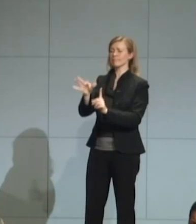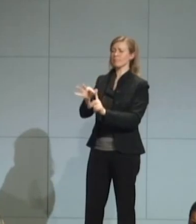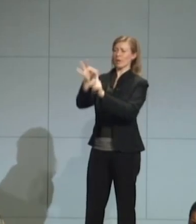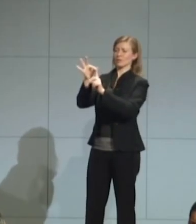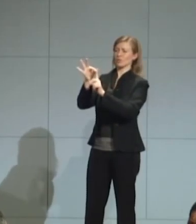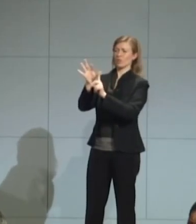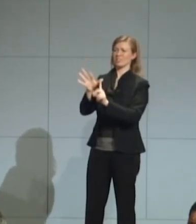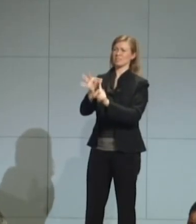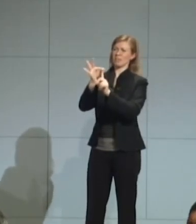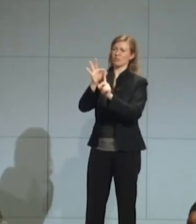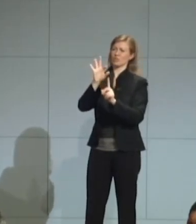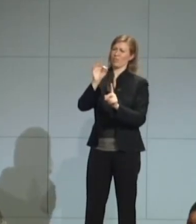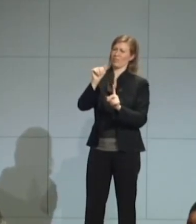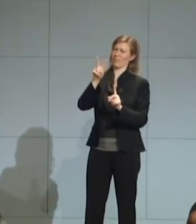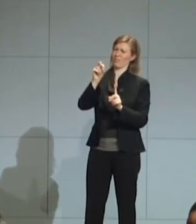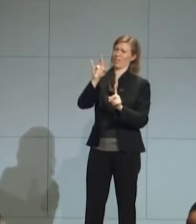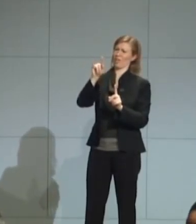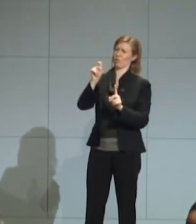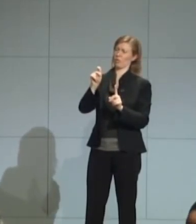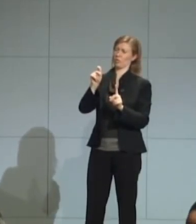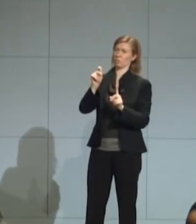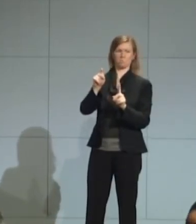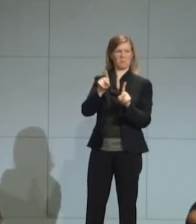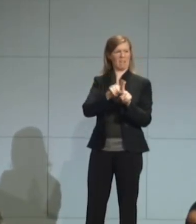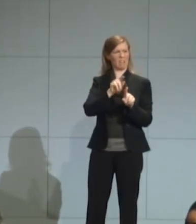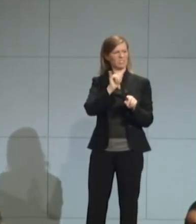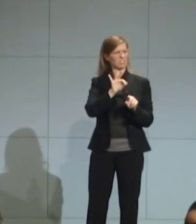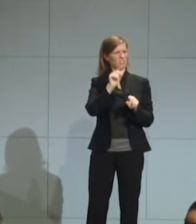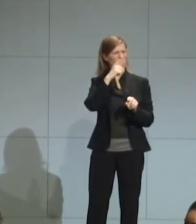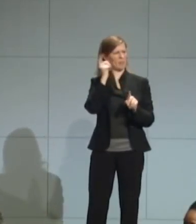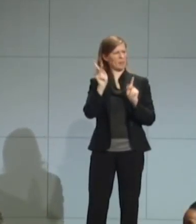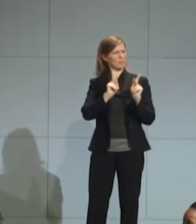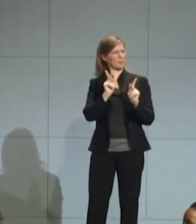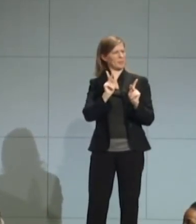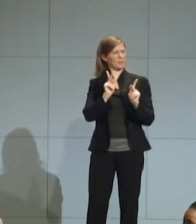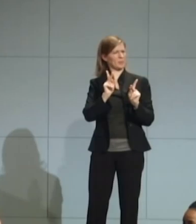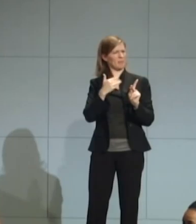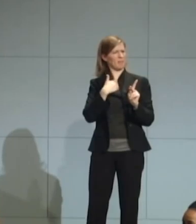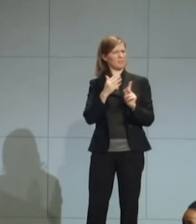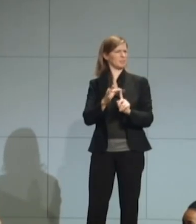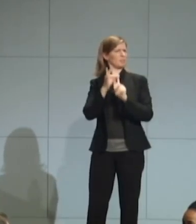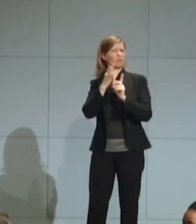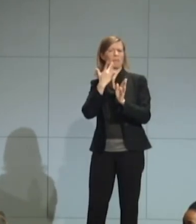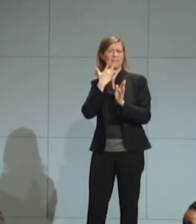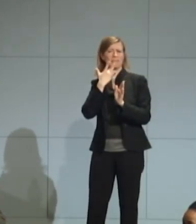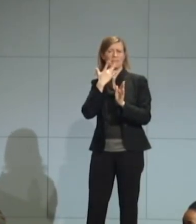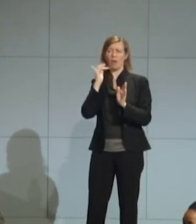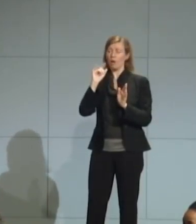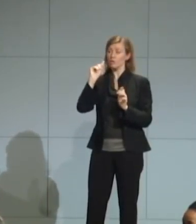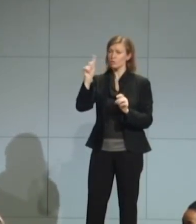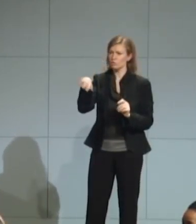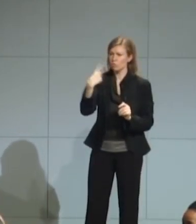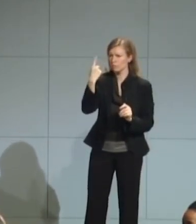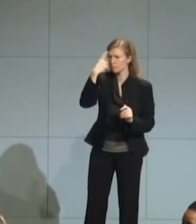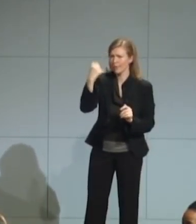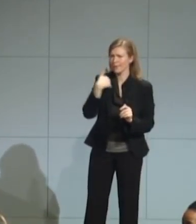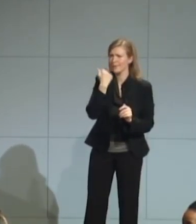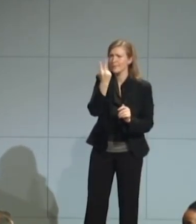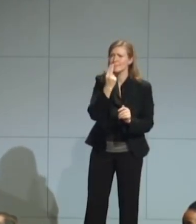any help from Latino people, any help from Asian Americans, no Native Americans, just a handful of the